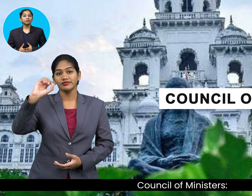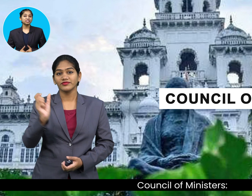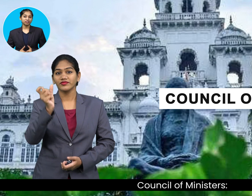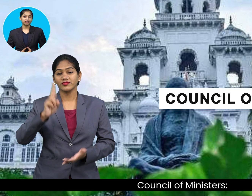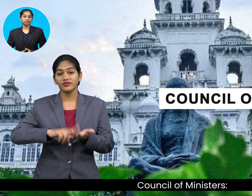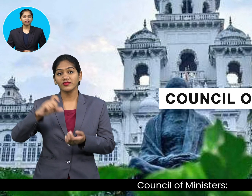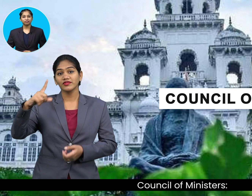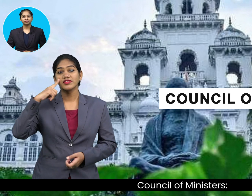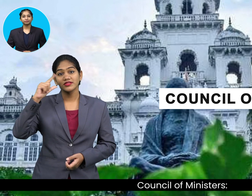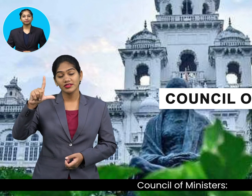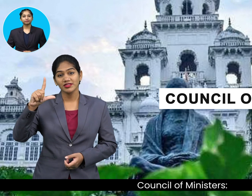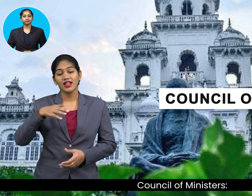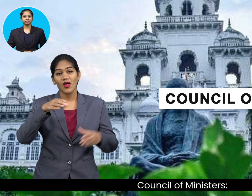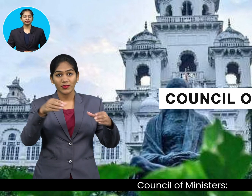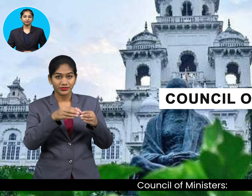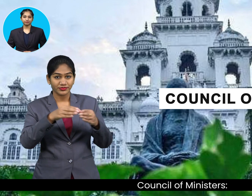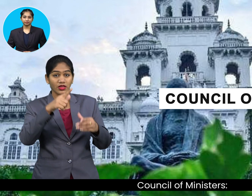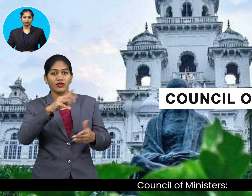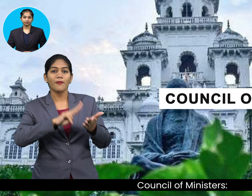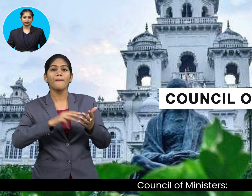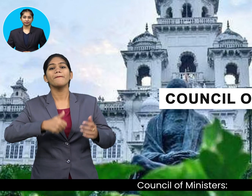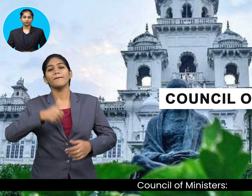Council of Ministers.